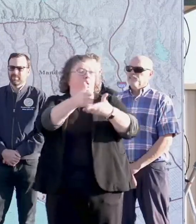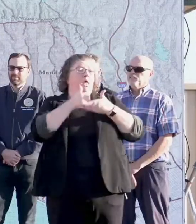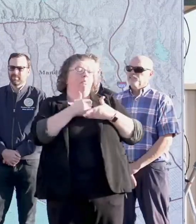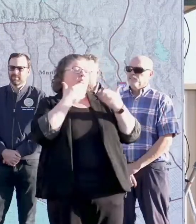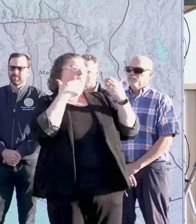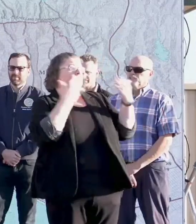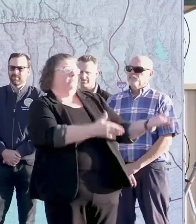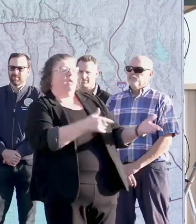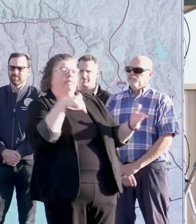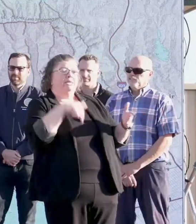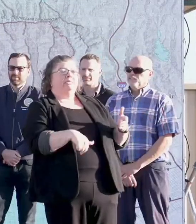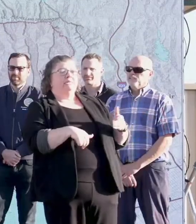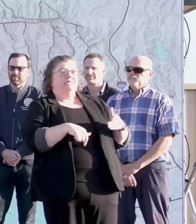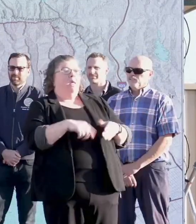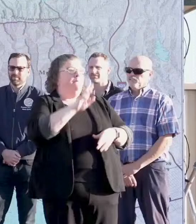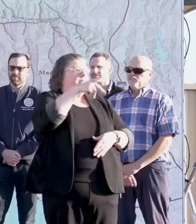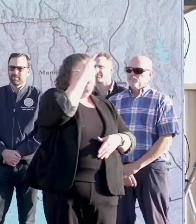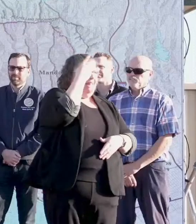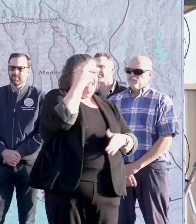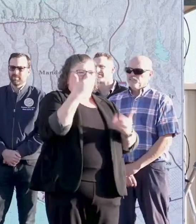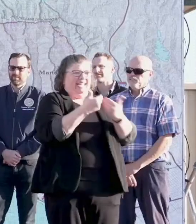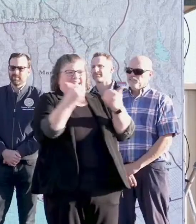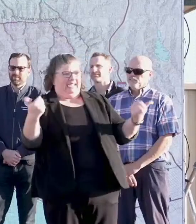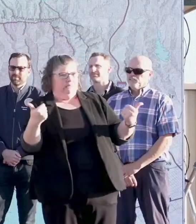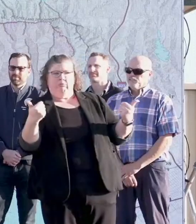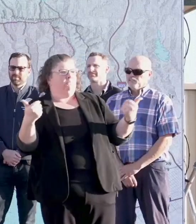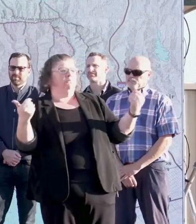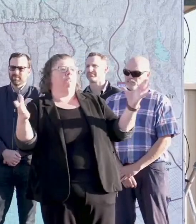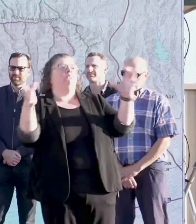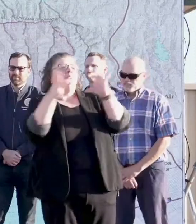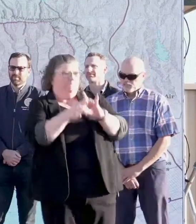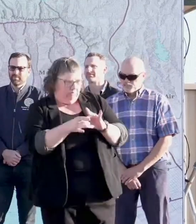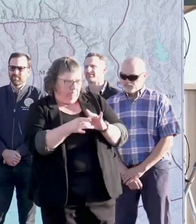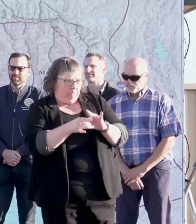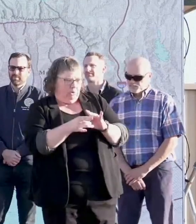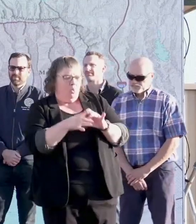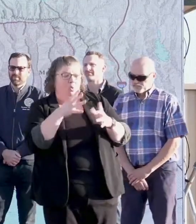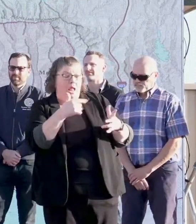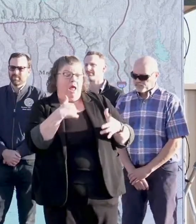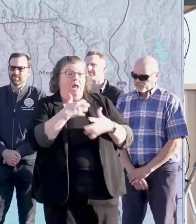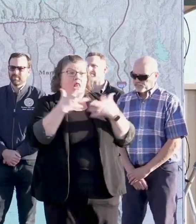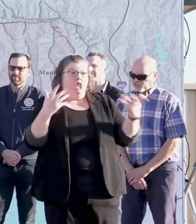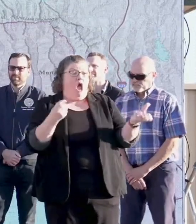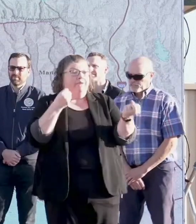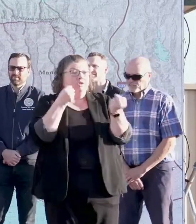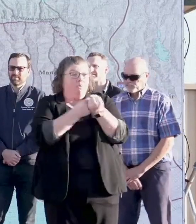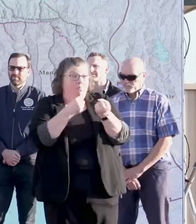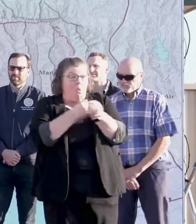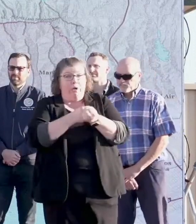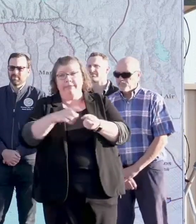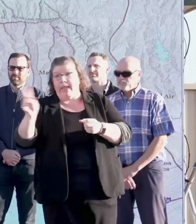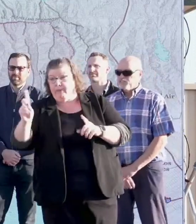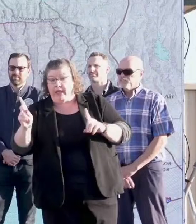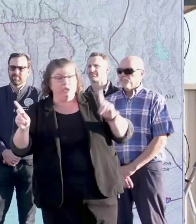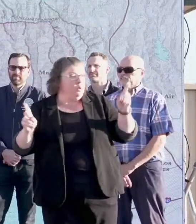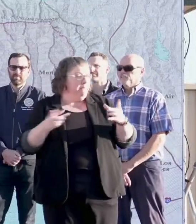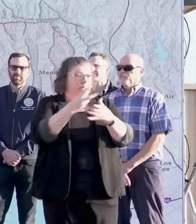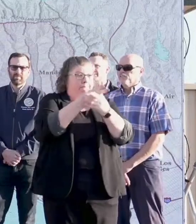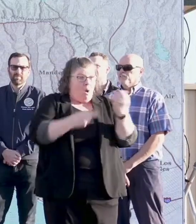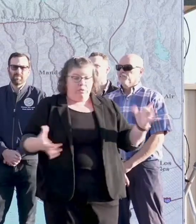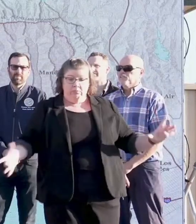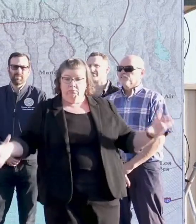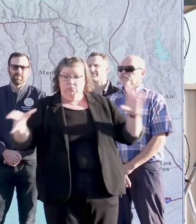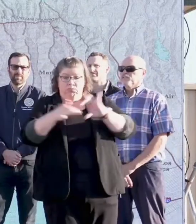said about this being a bipartisan response. I have gotten so much support from colleagues, Democrats, Republicans across the state who have